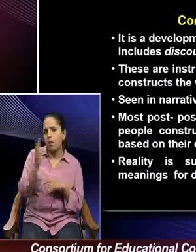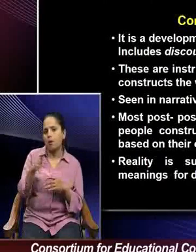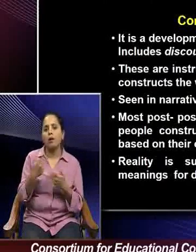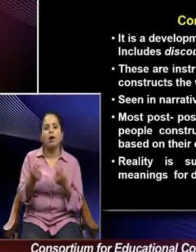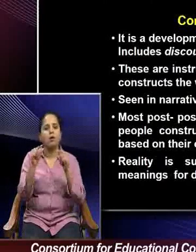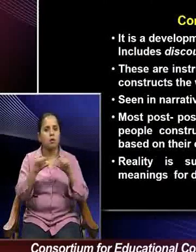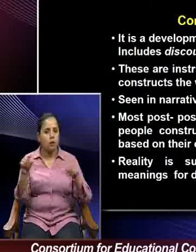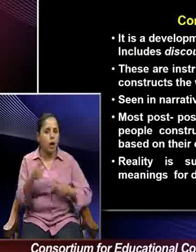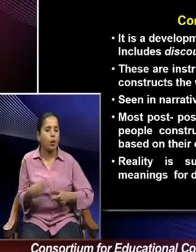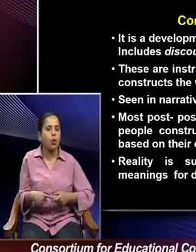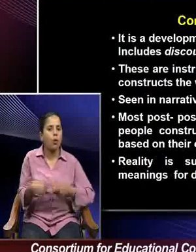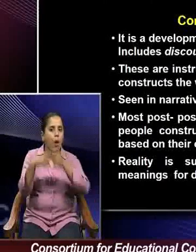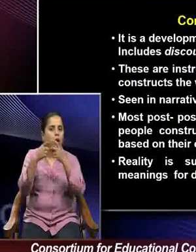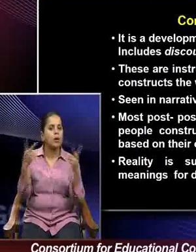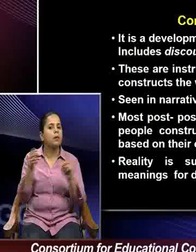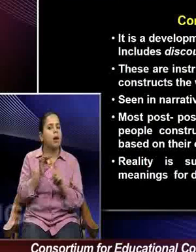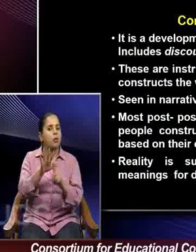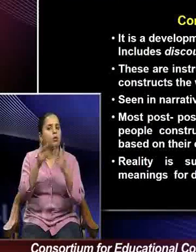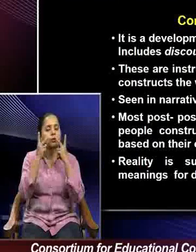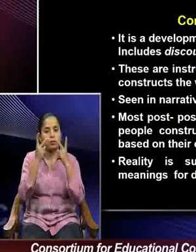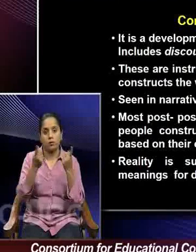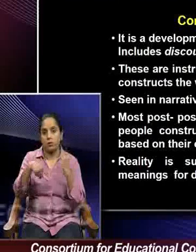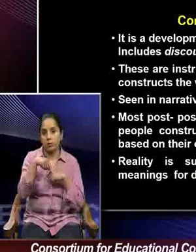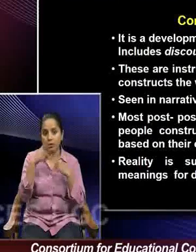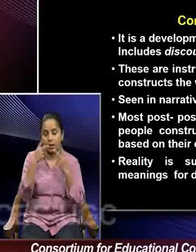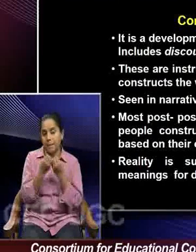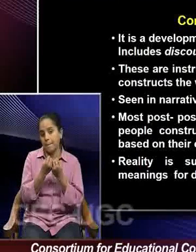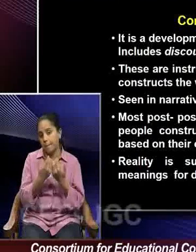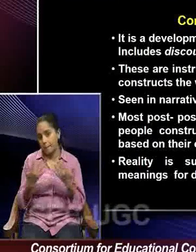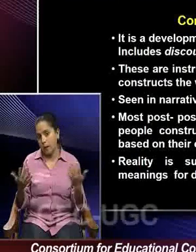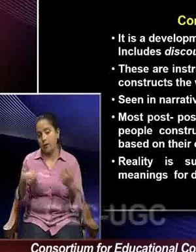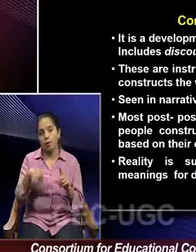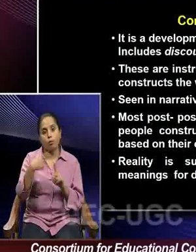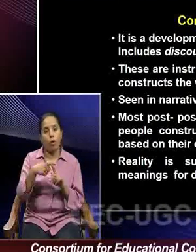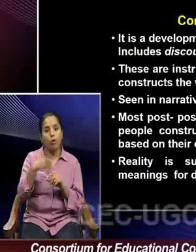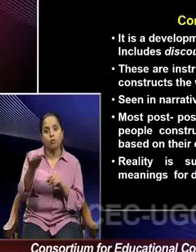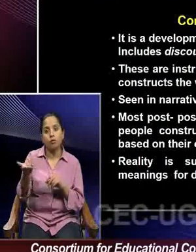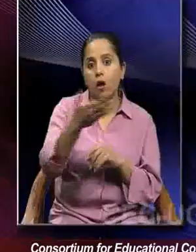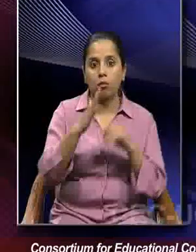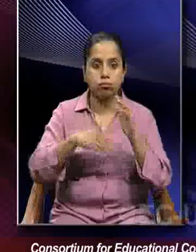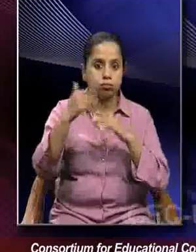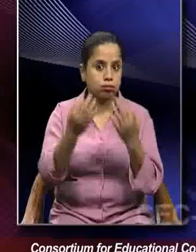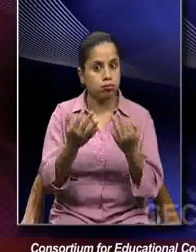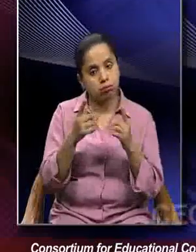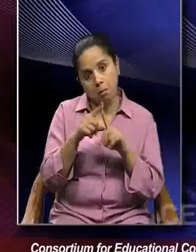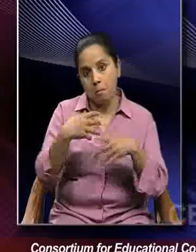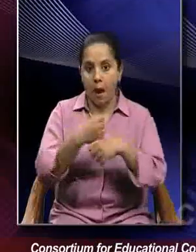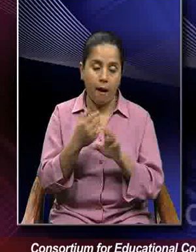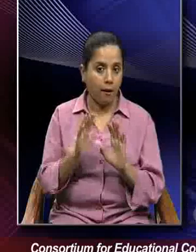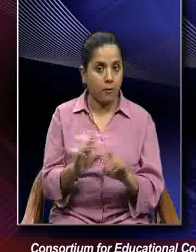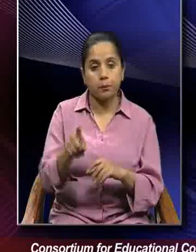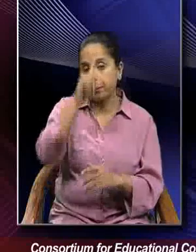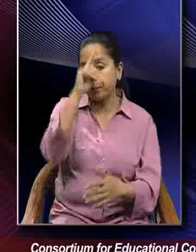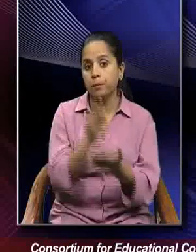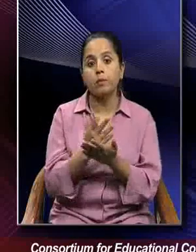or qualitative kind of approaches. So we see that most post-positivists are constructivists because they believe